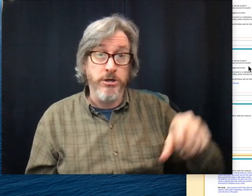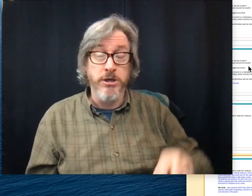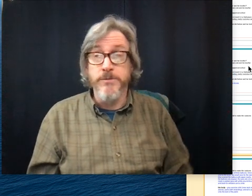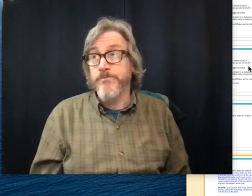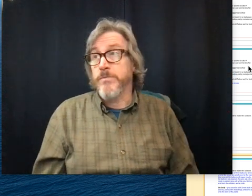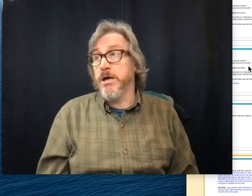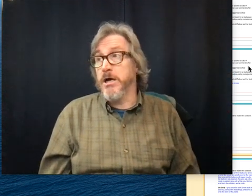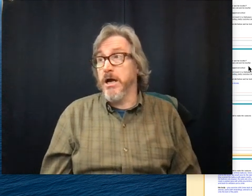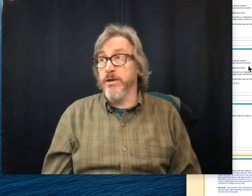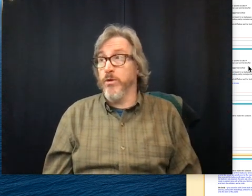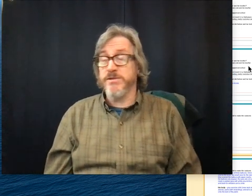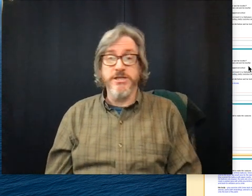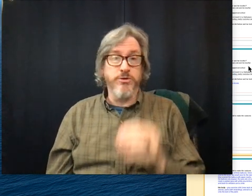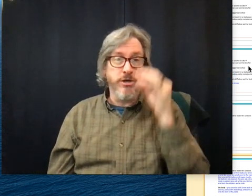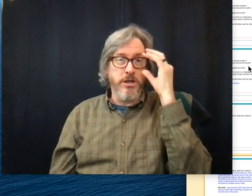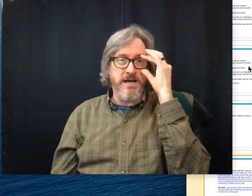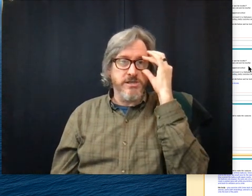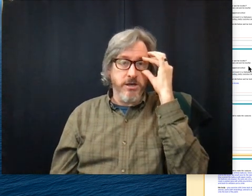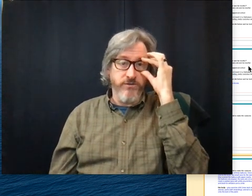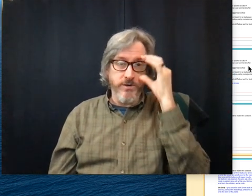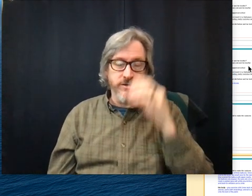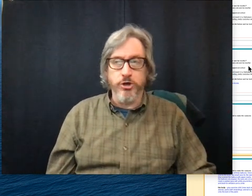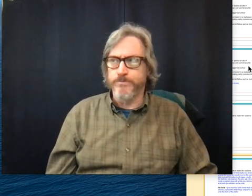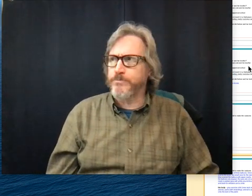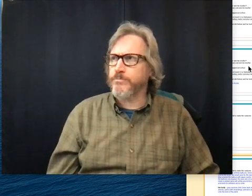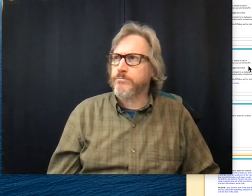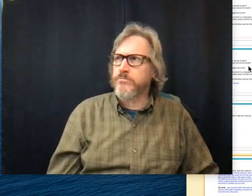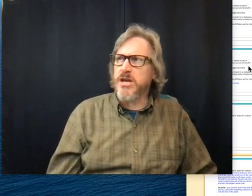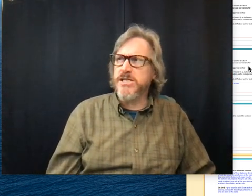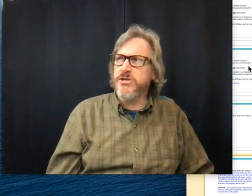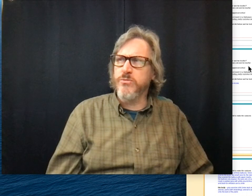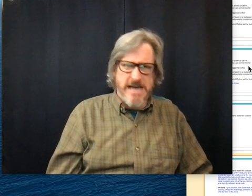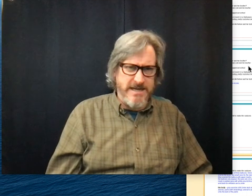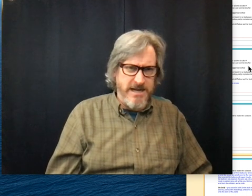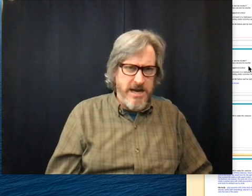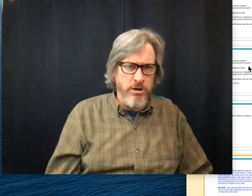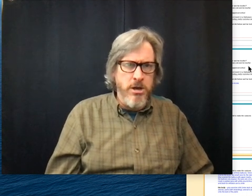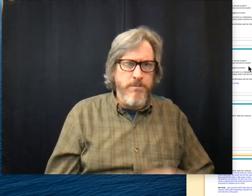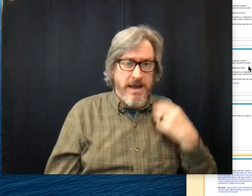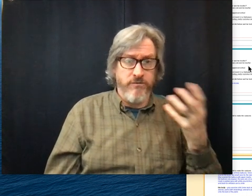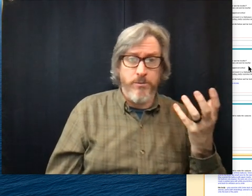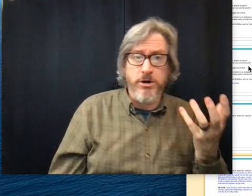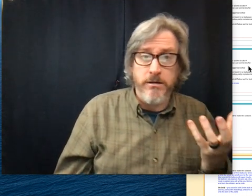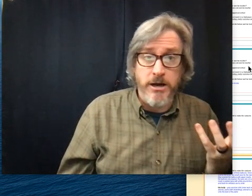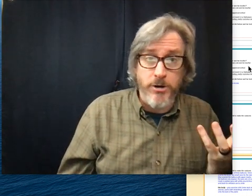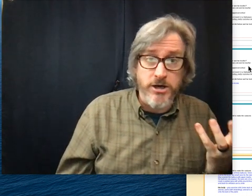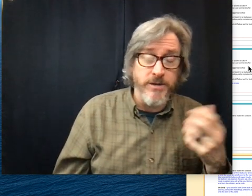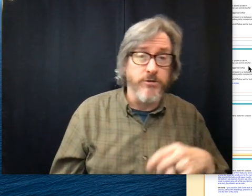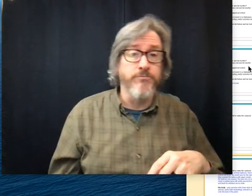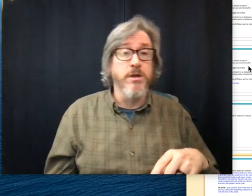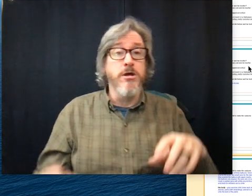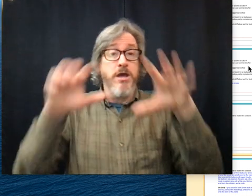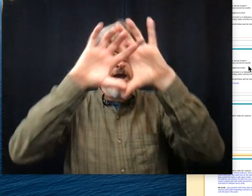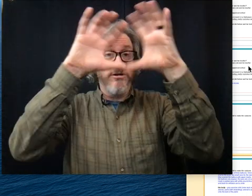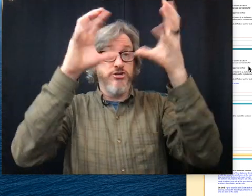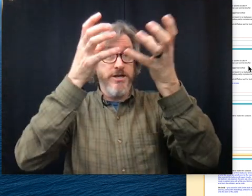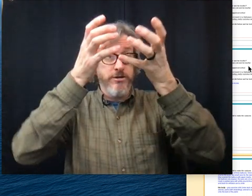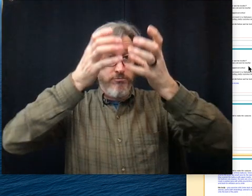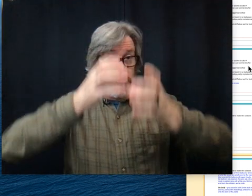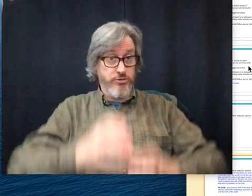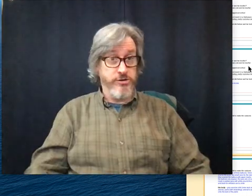honor. When I was teaching one class a few years ago, a student was acting out paying for parking at a parking meter